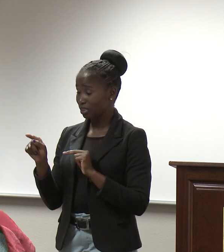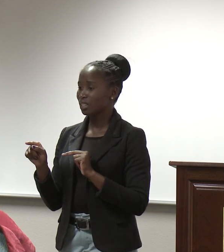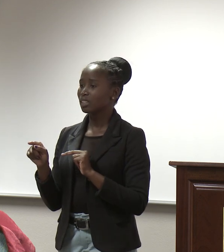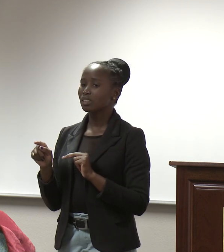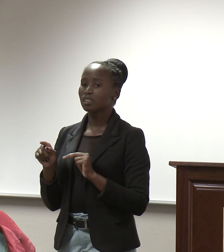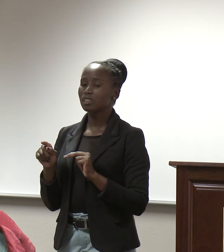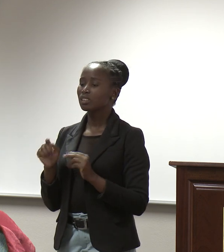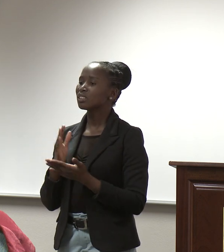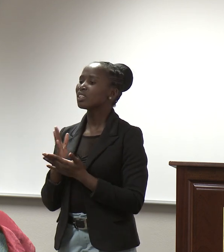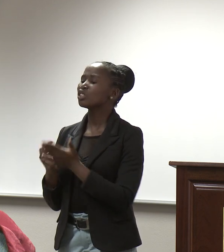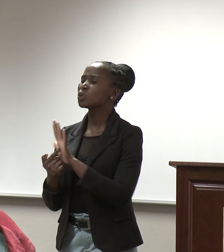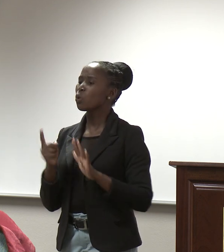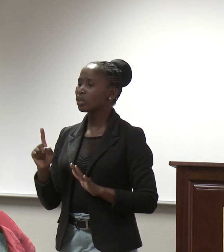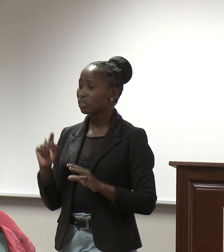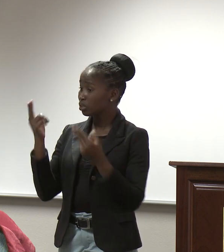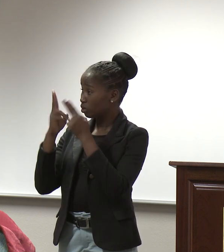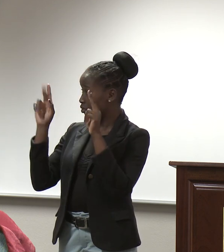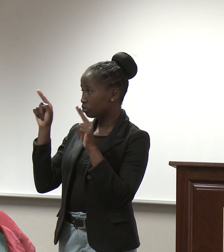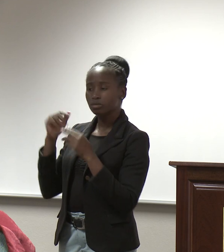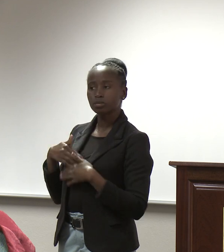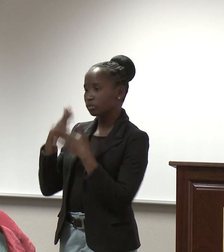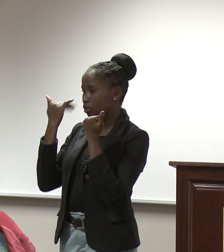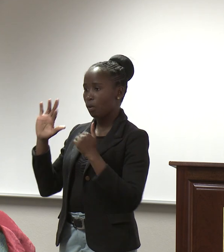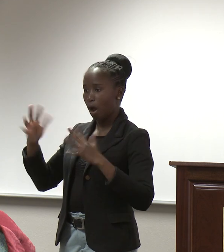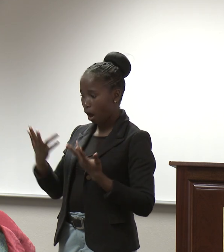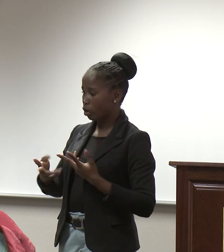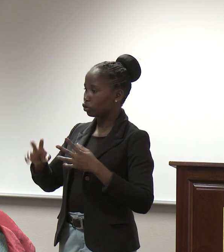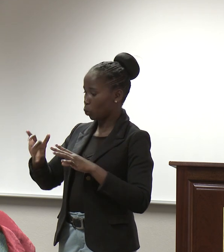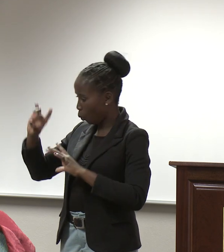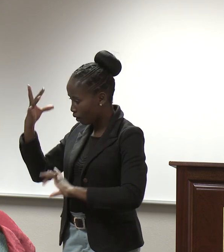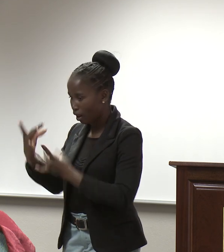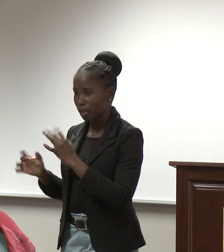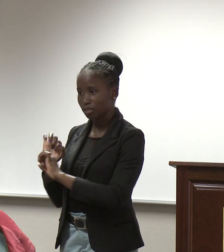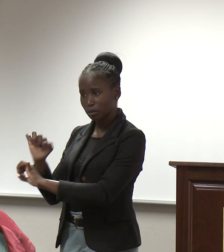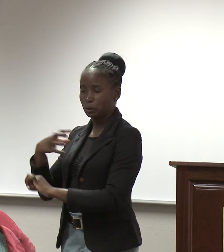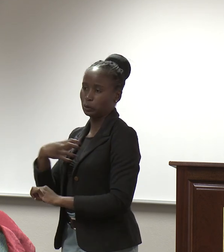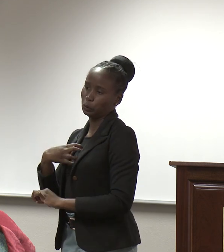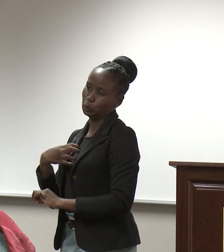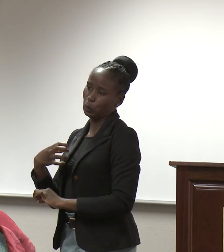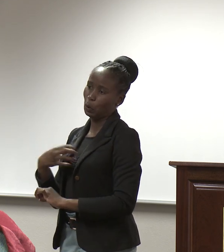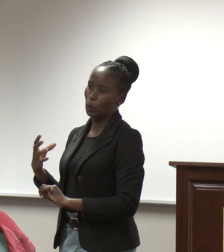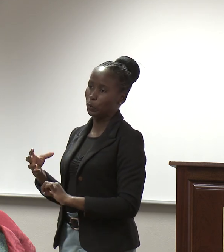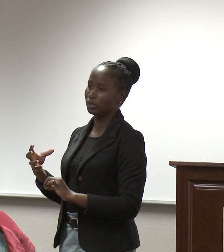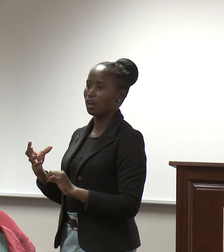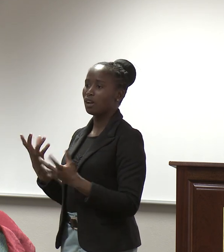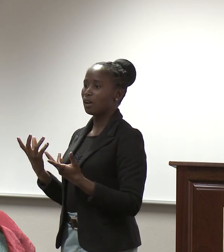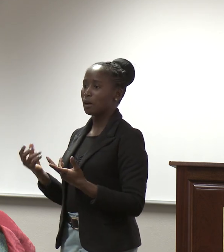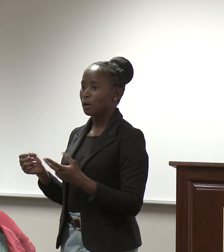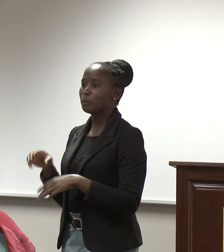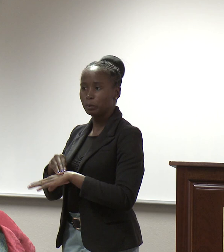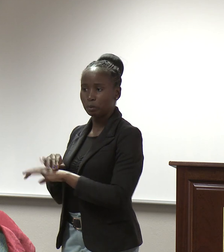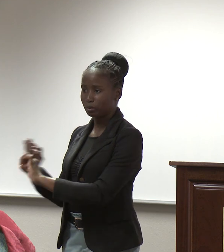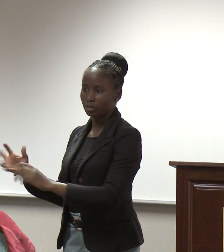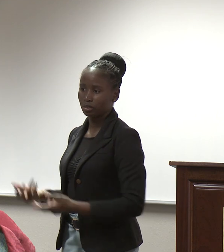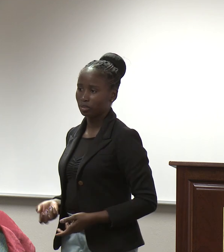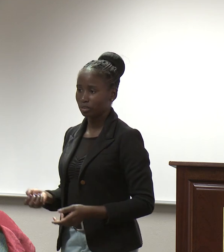university does not know how to analyze in its own terms its own crisis. We import concepts for the